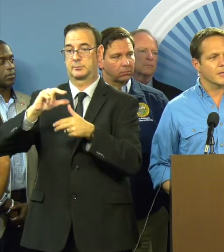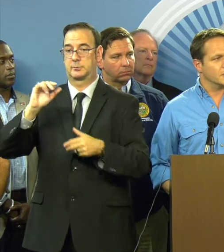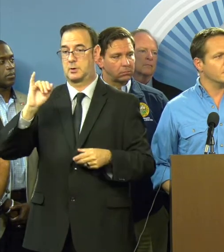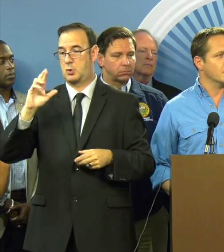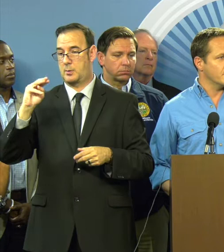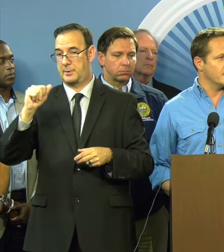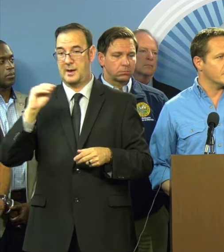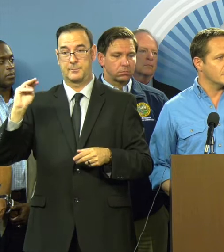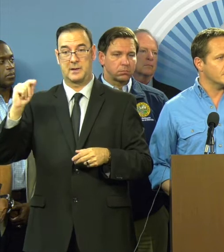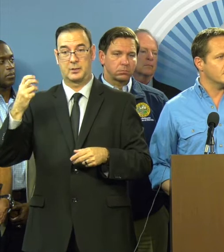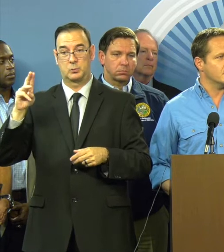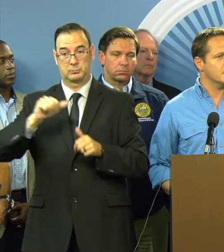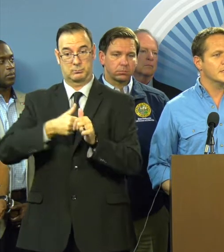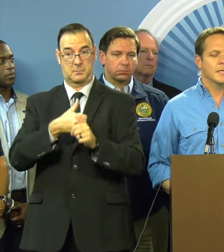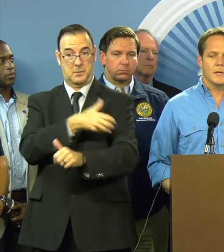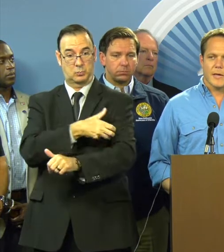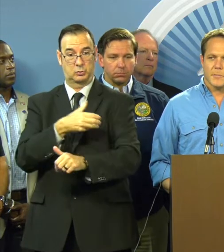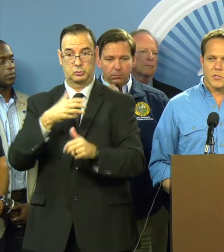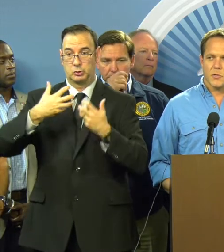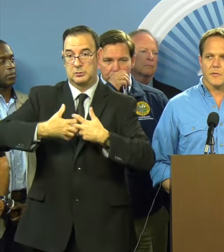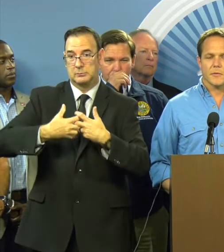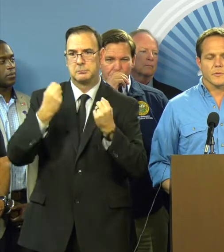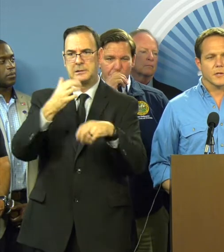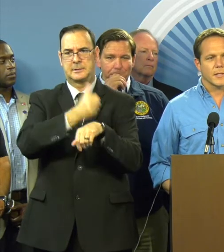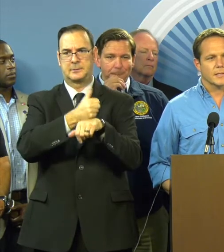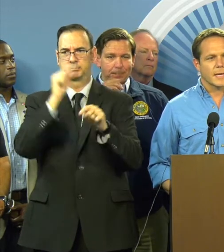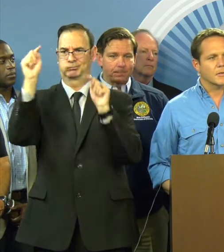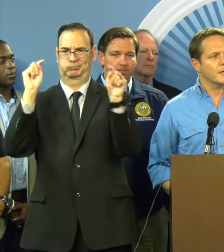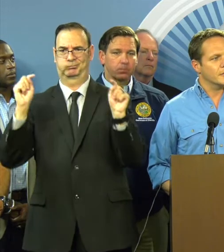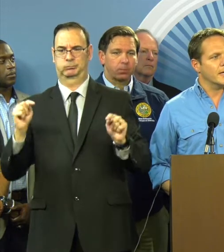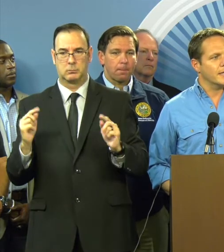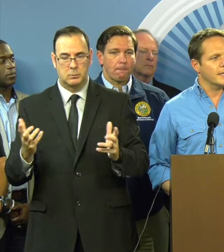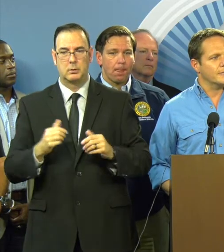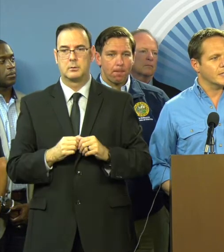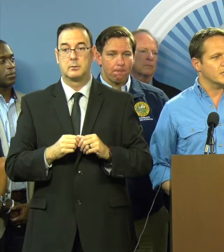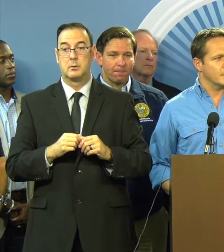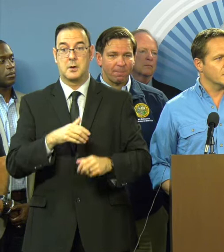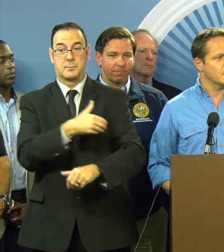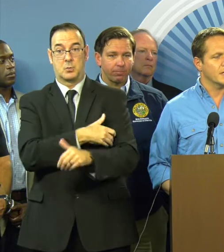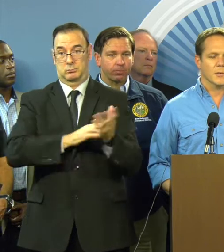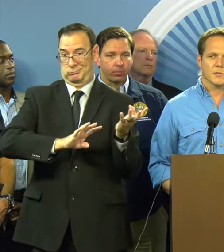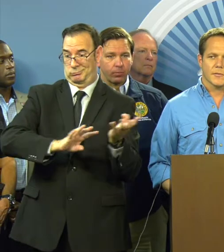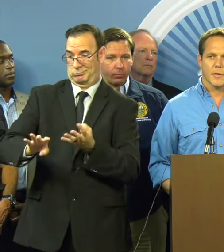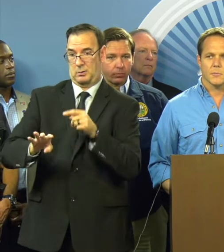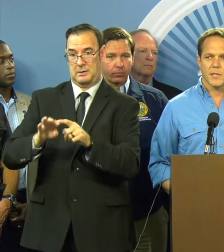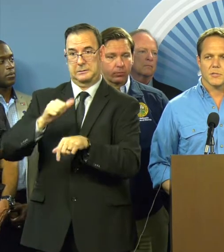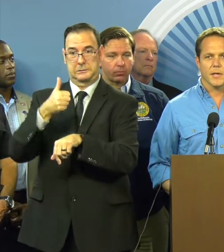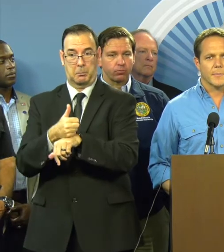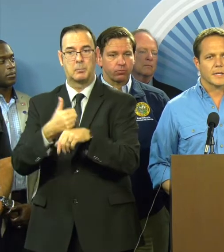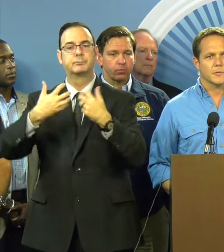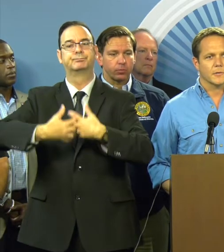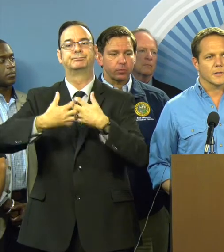power generation for many of our lift stations. We've got a majority of our flow that is now covered by fixed generation. We also have